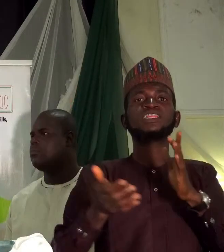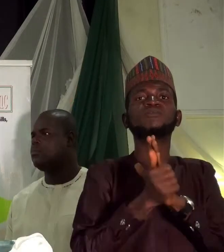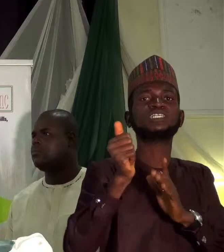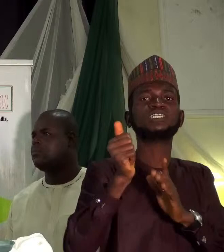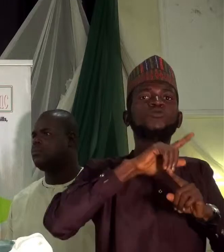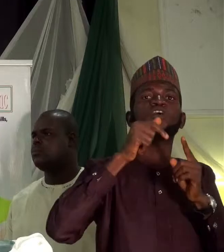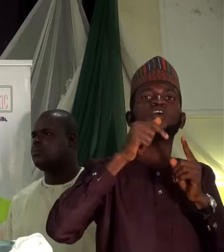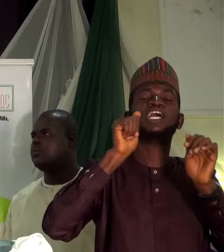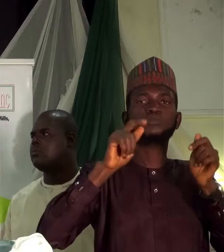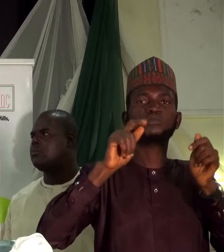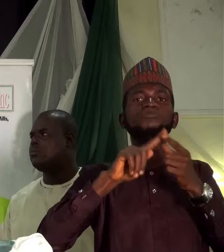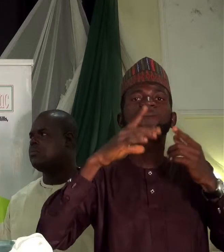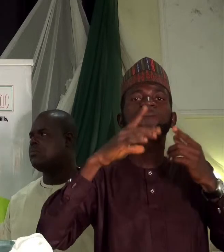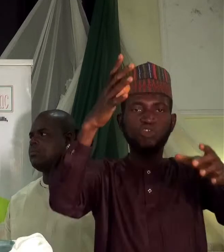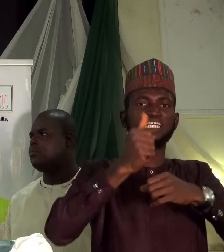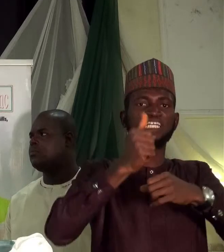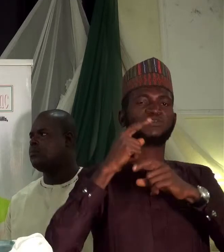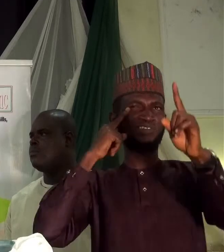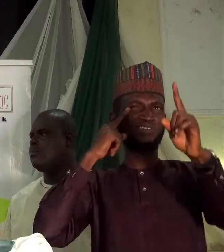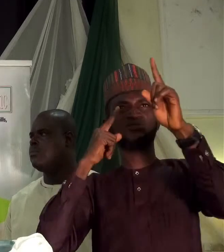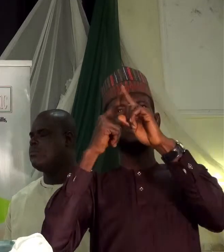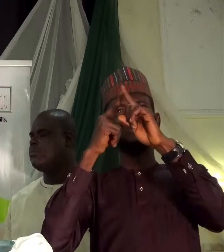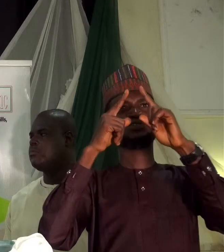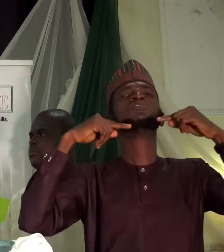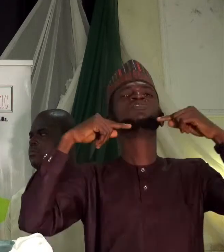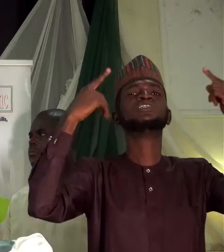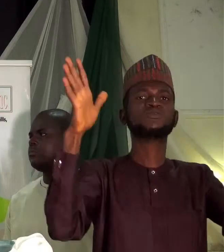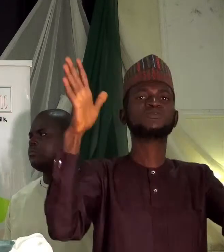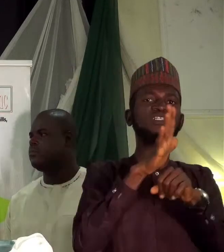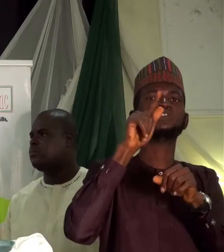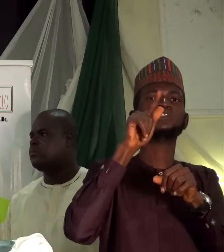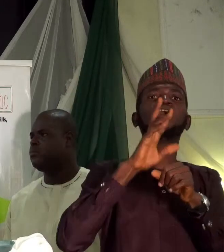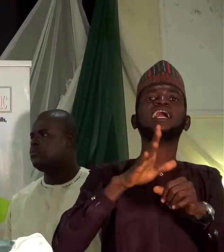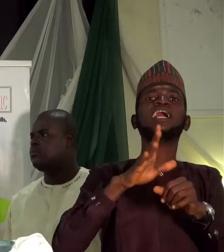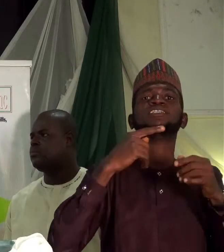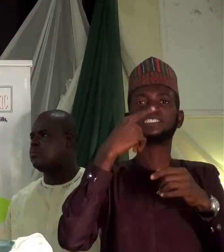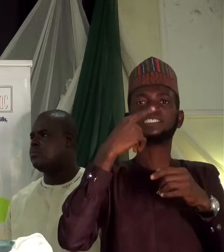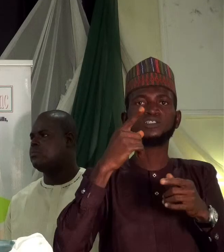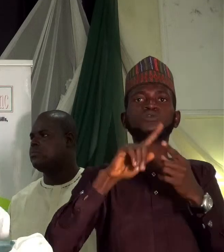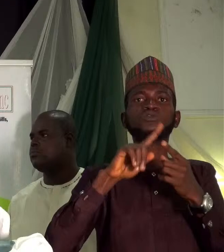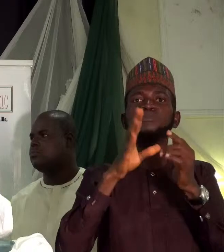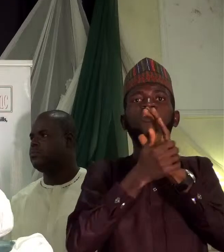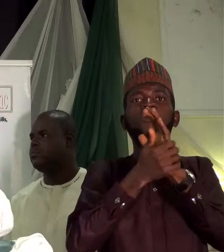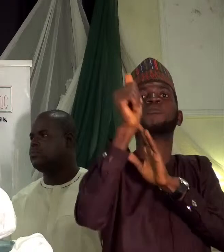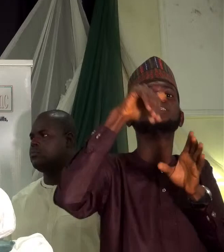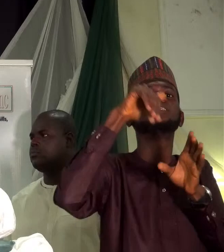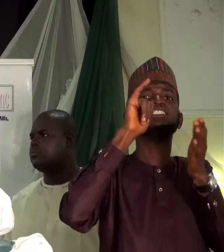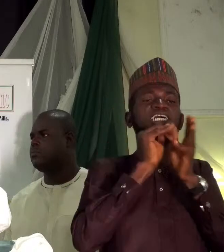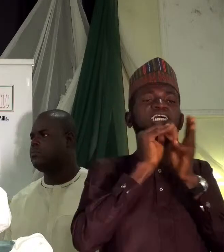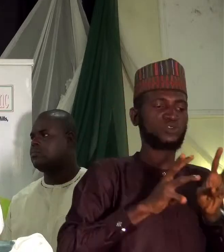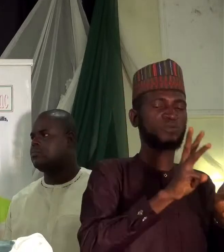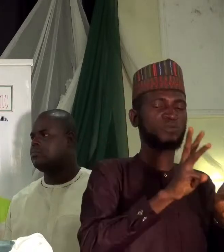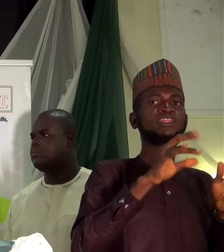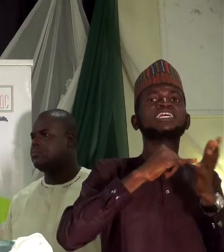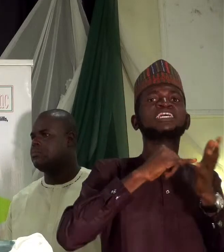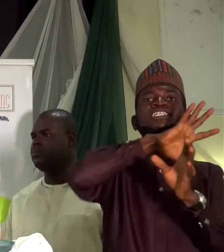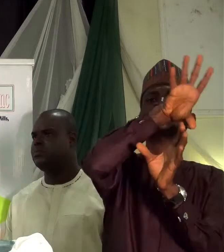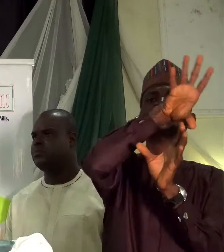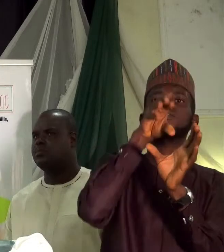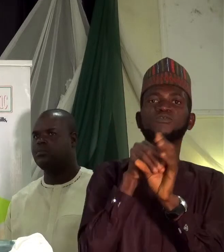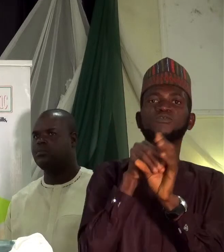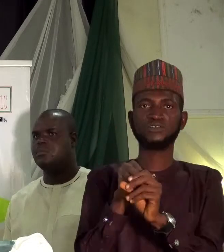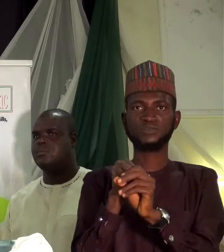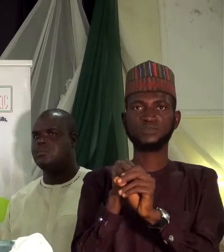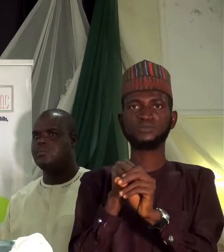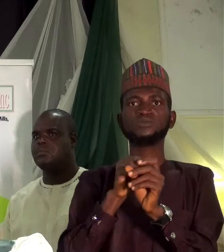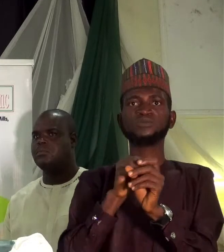when you are able to achieve a goal successfully, then you are said to be competent along that direction. It involves having and making use of